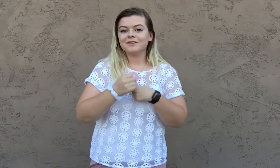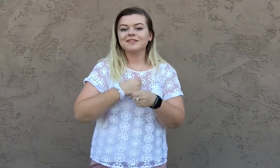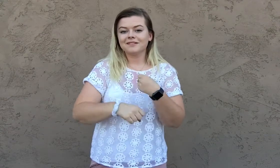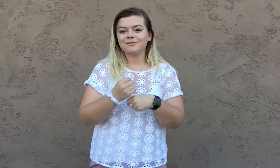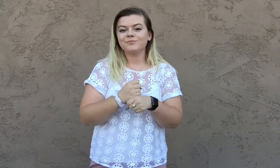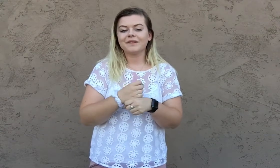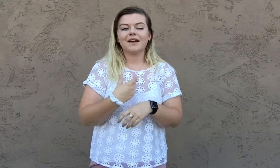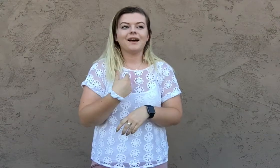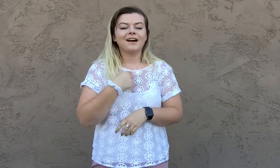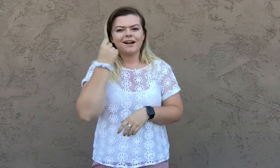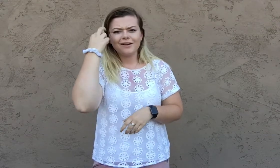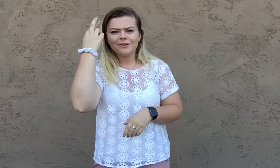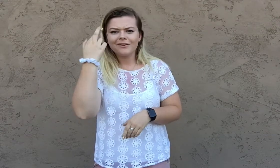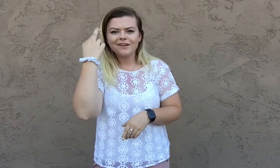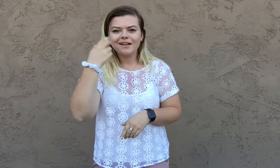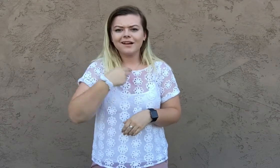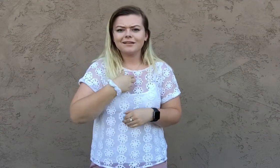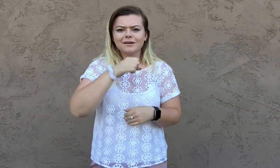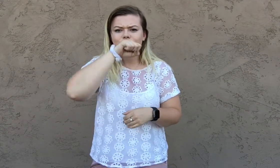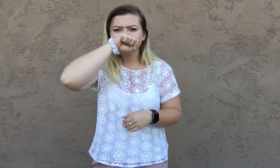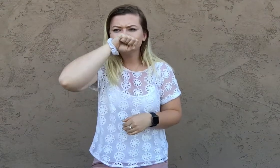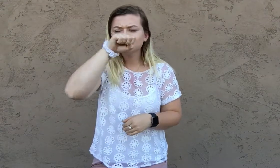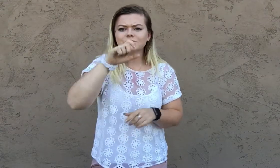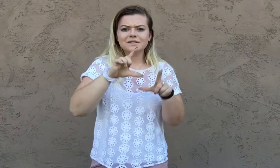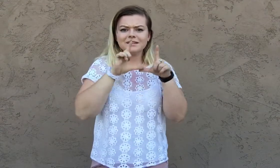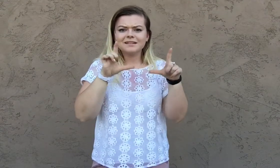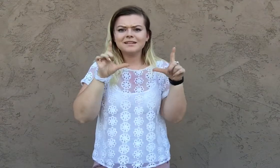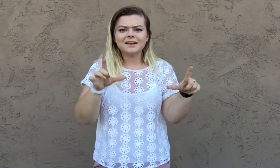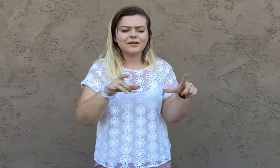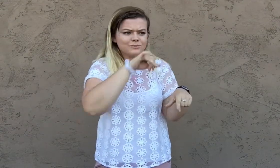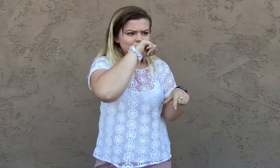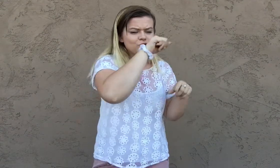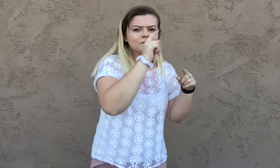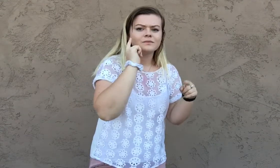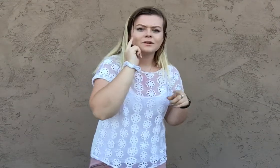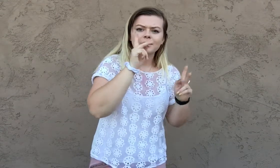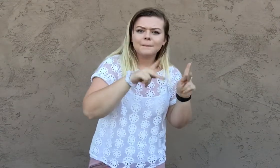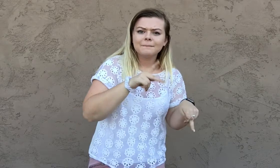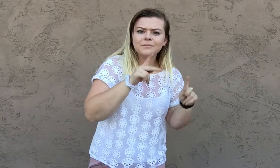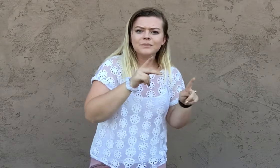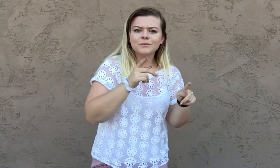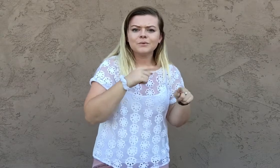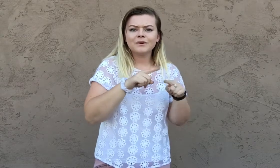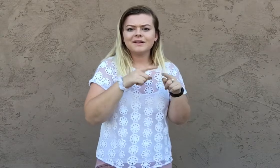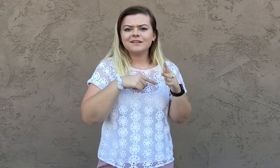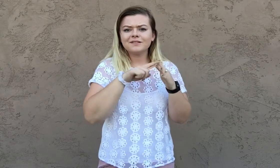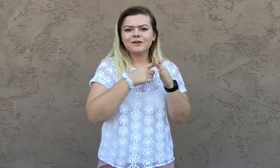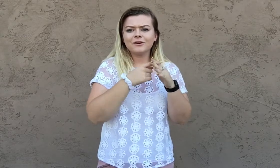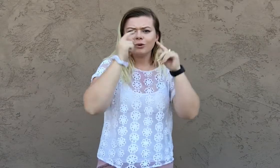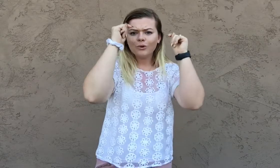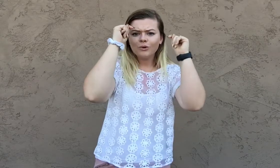A few years I've been doing this and I realized that I love the language. I love the people.